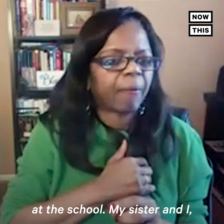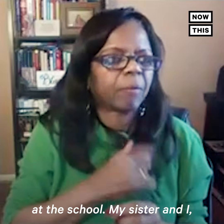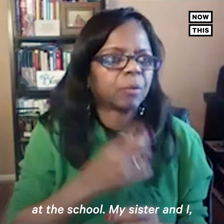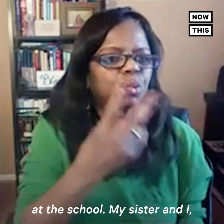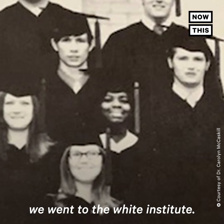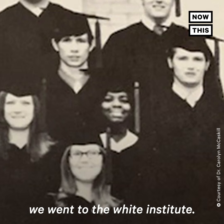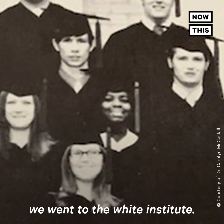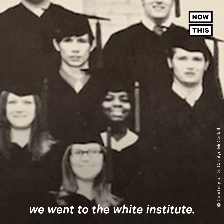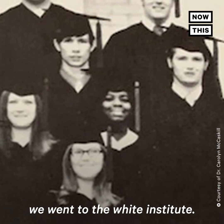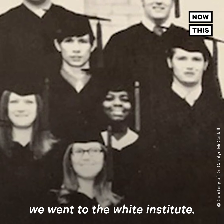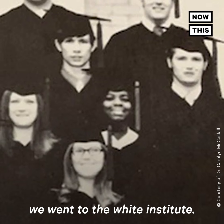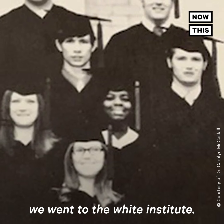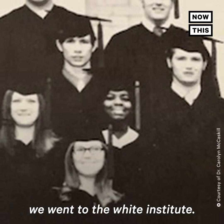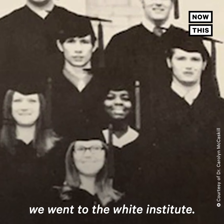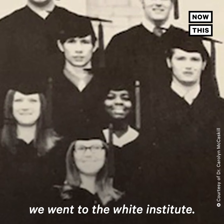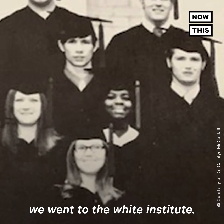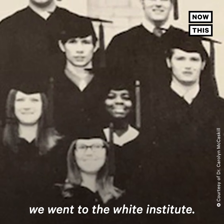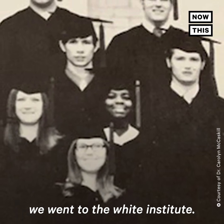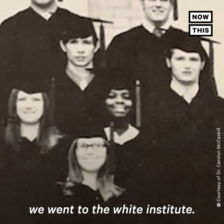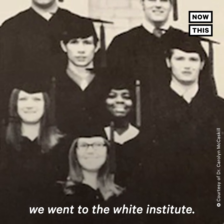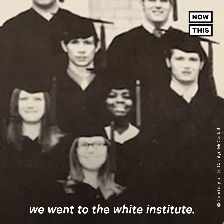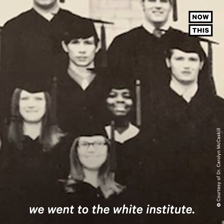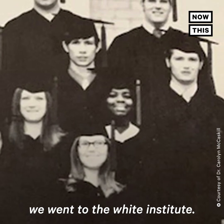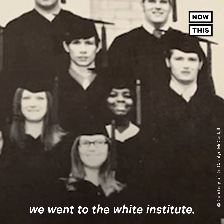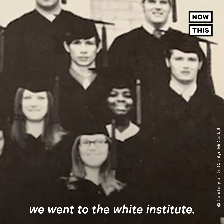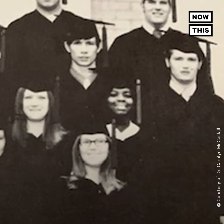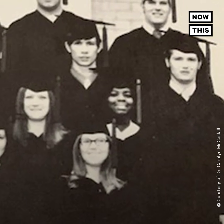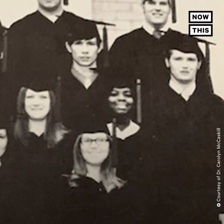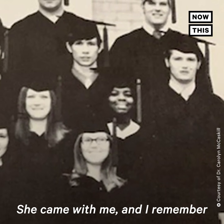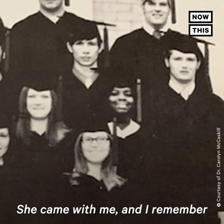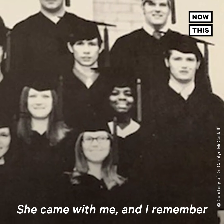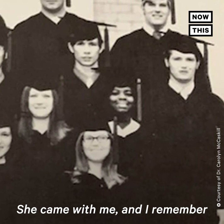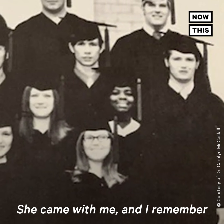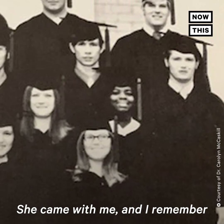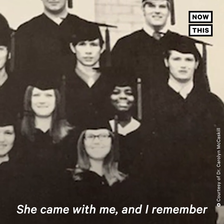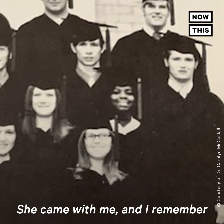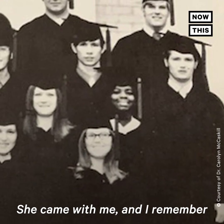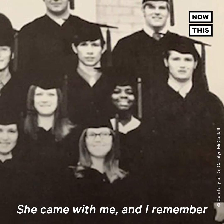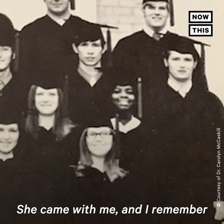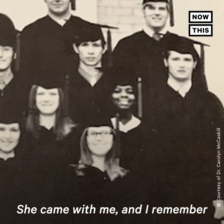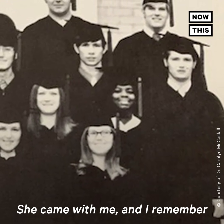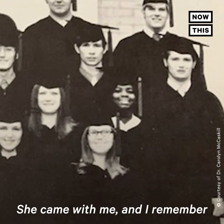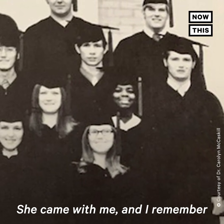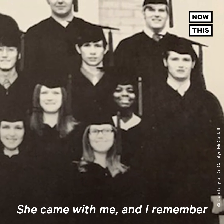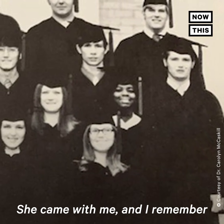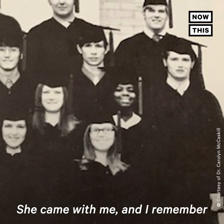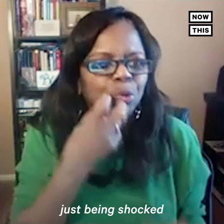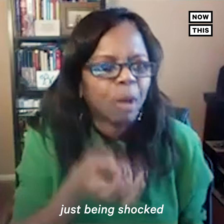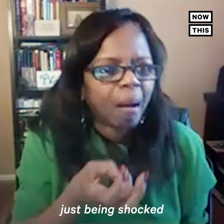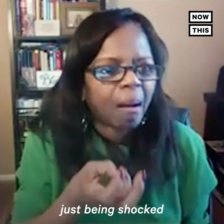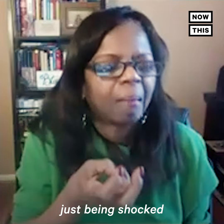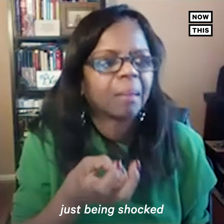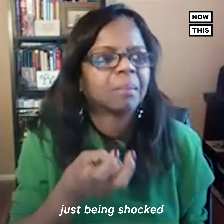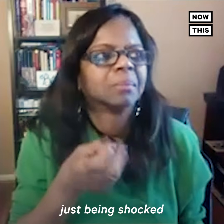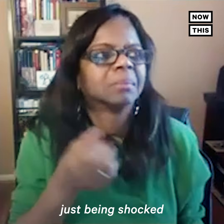I, we went to the White Institute. She came with me, and I remember just being